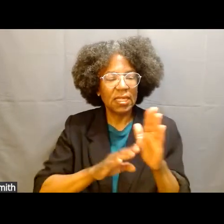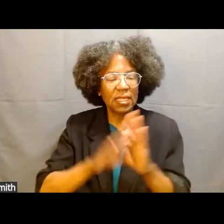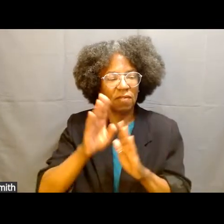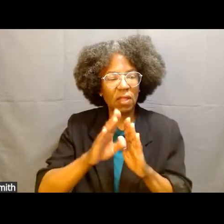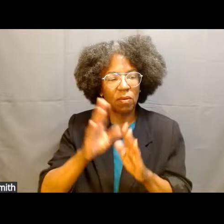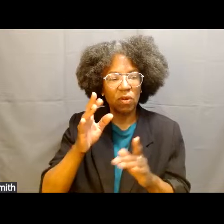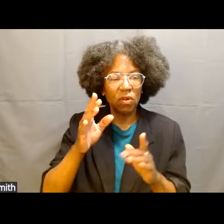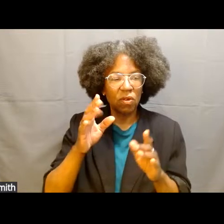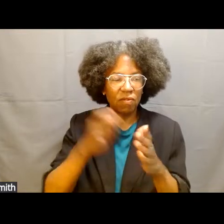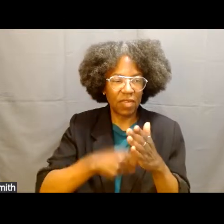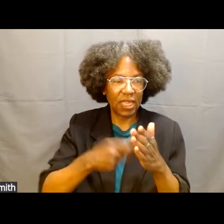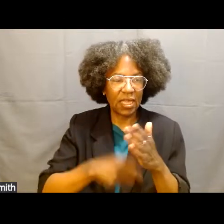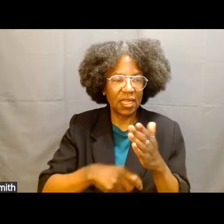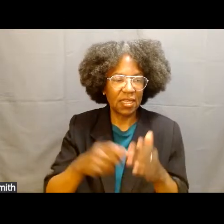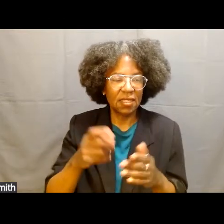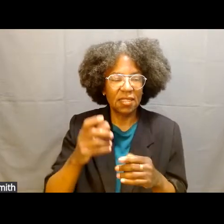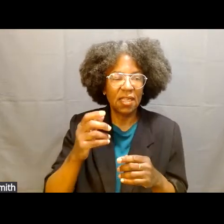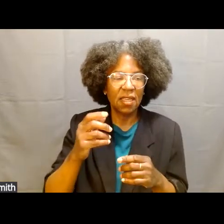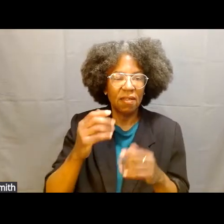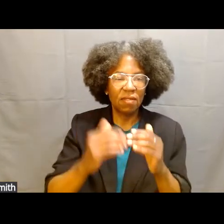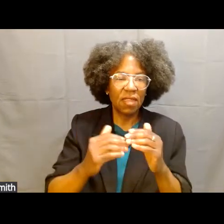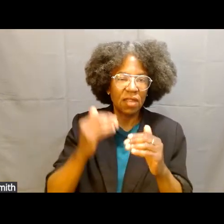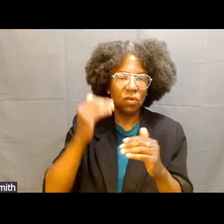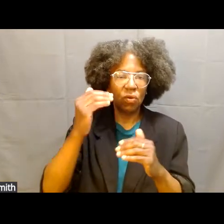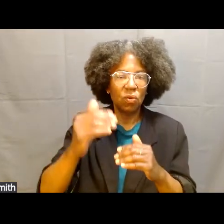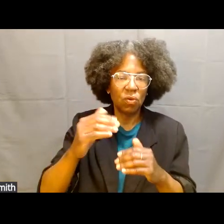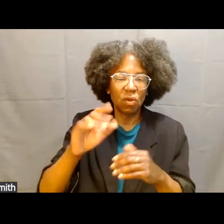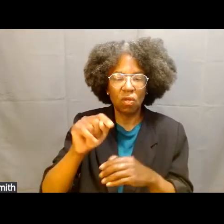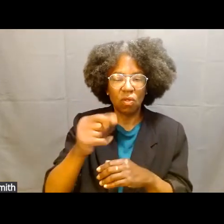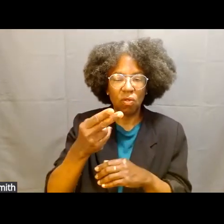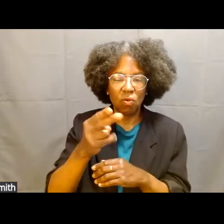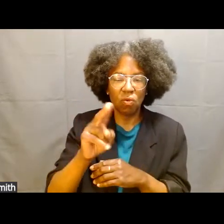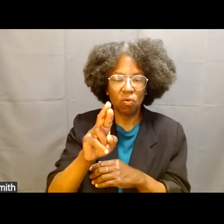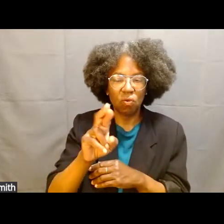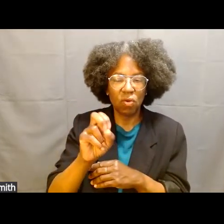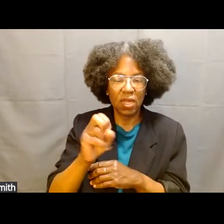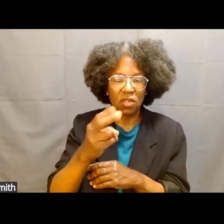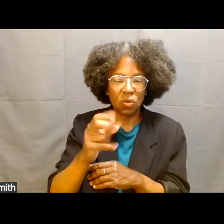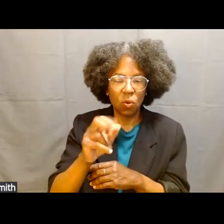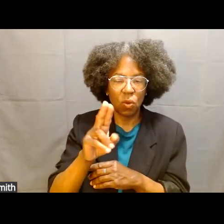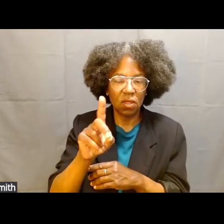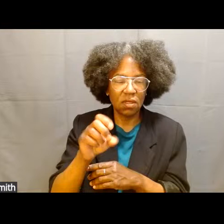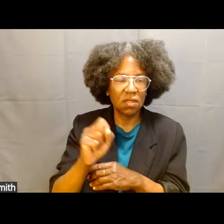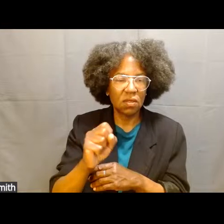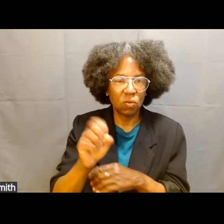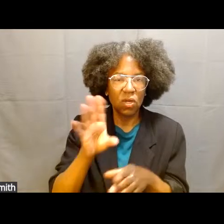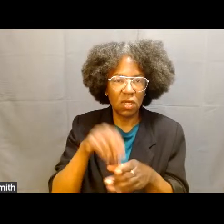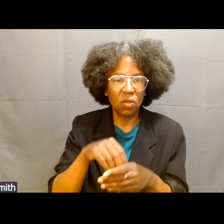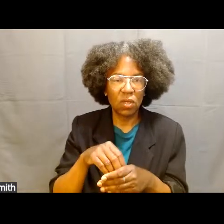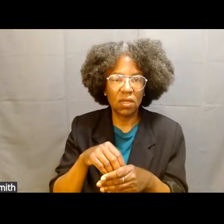the CUPCA thresholds were included. They actually were,